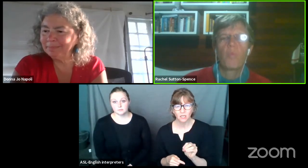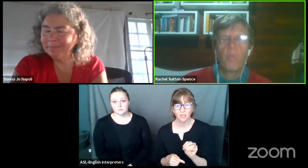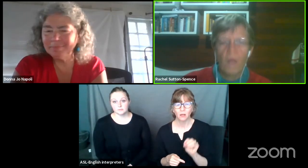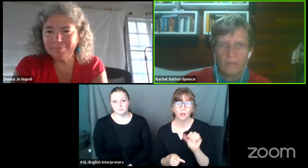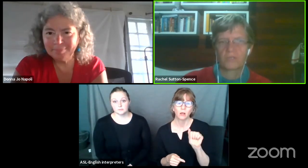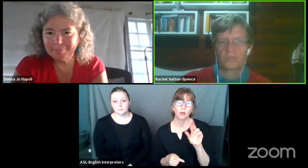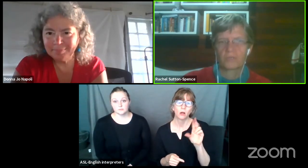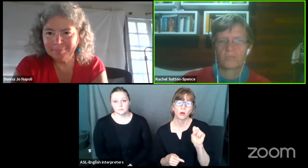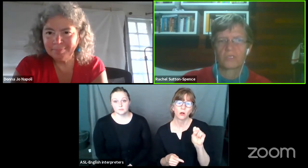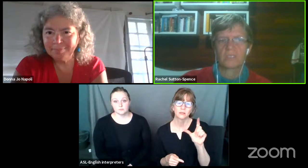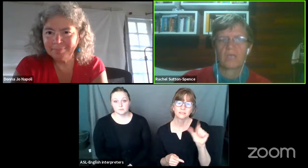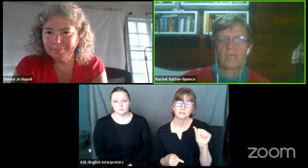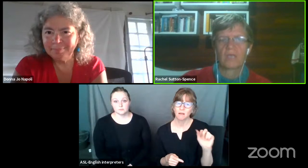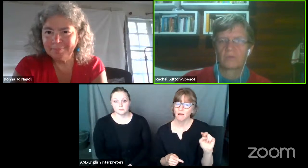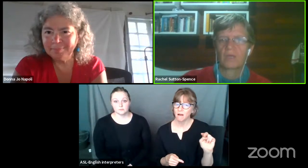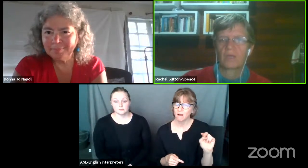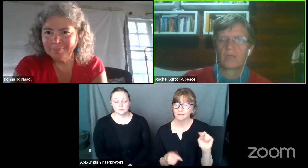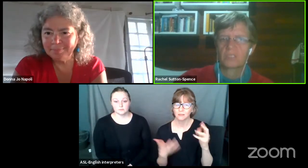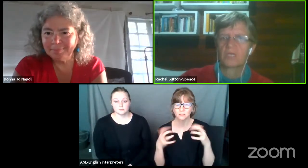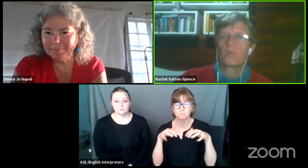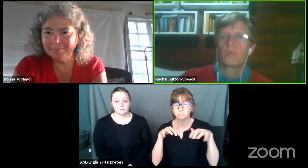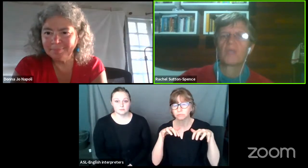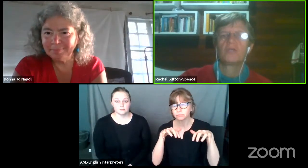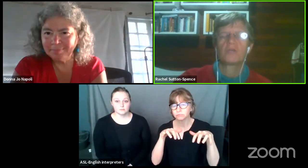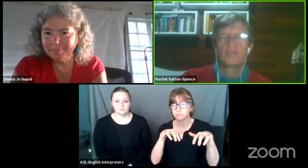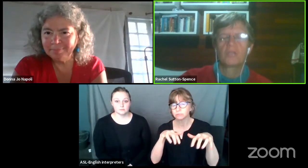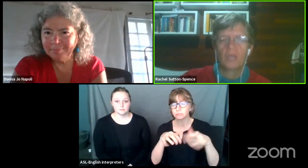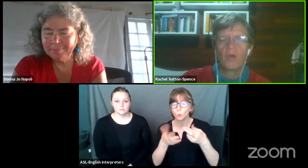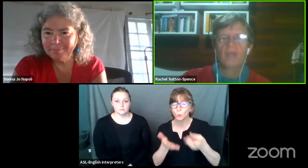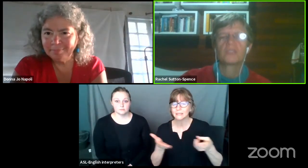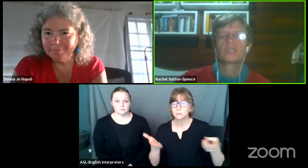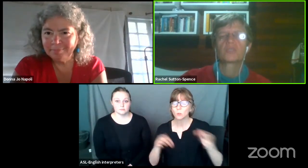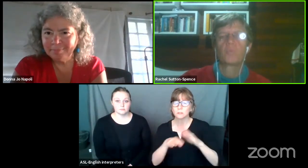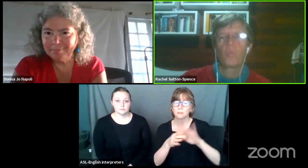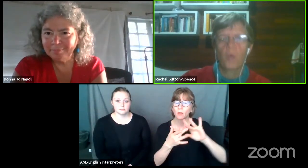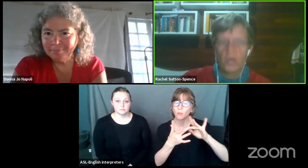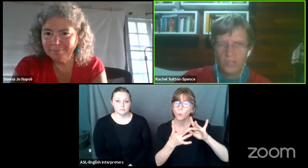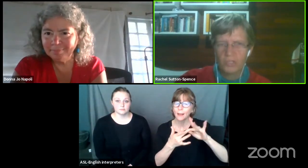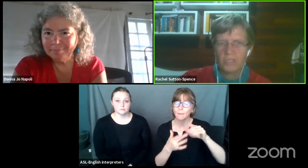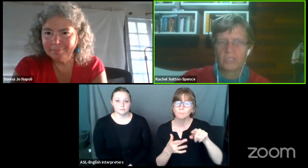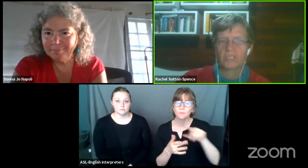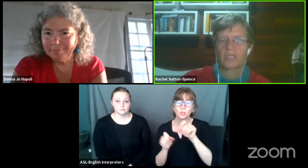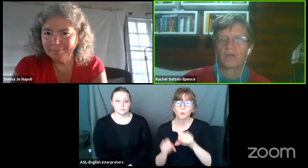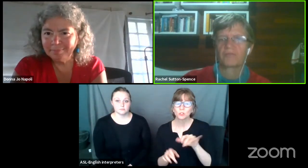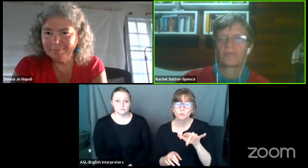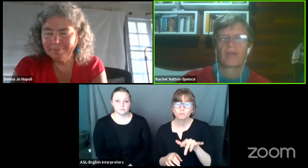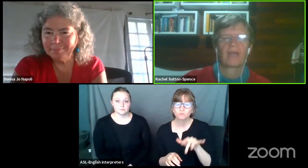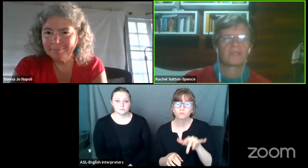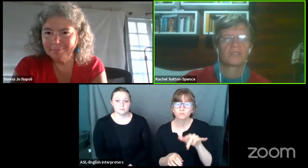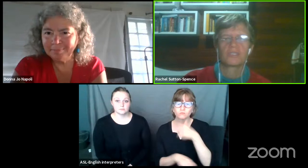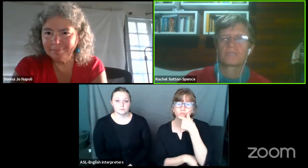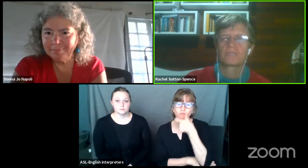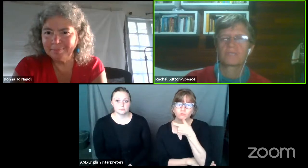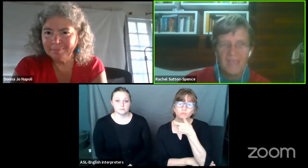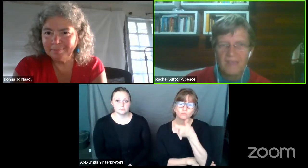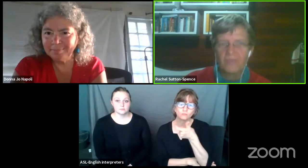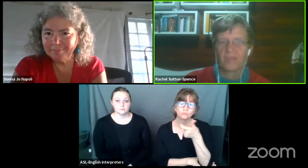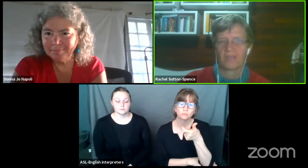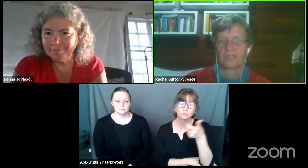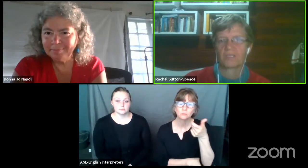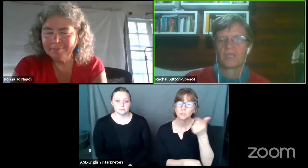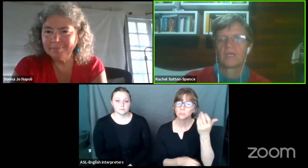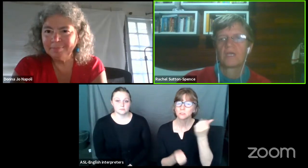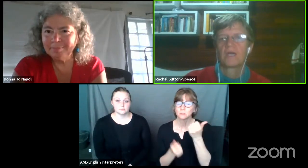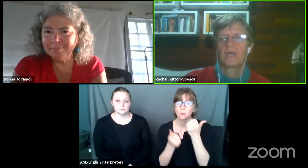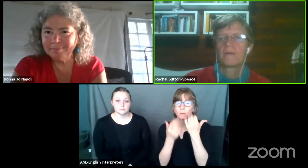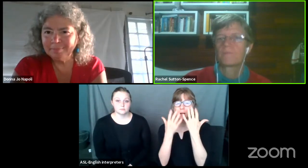a wealth of resources out there on the internet where you can go and just watch this stuff and just bathe in